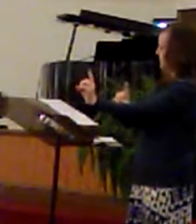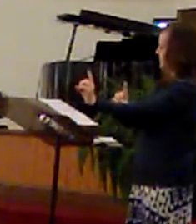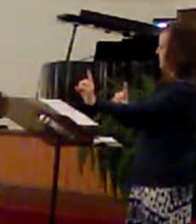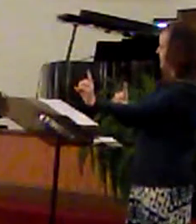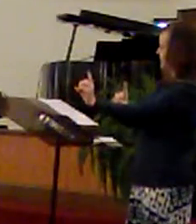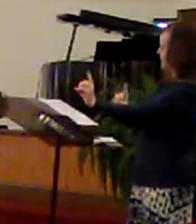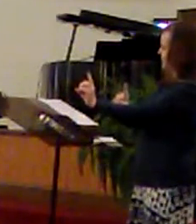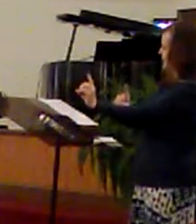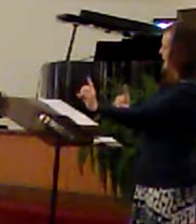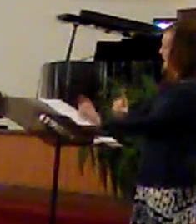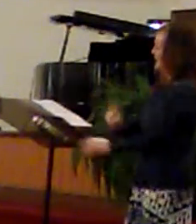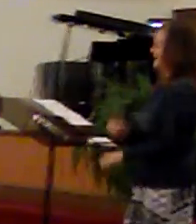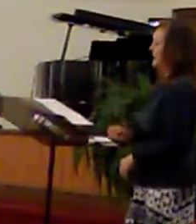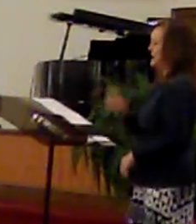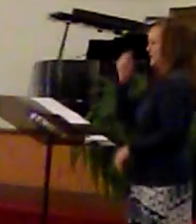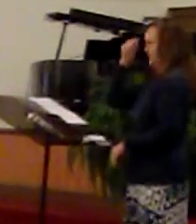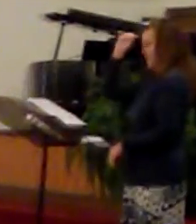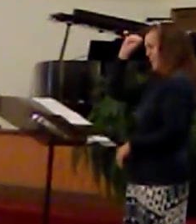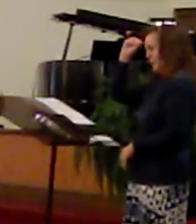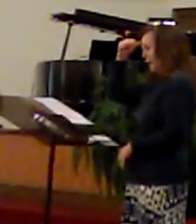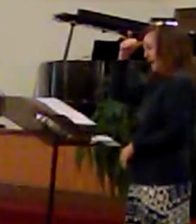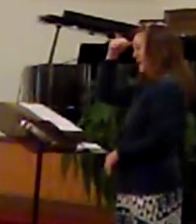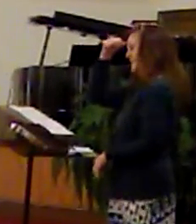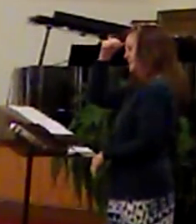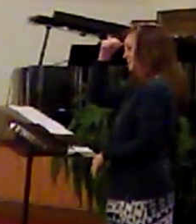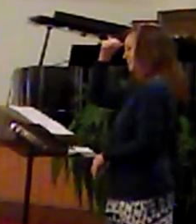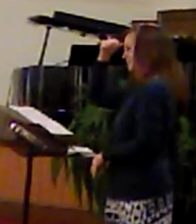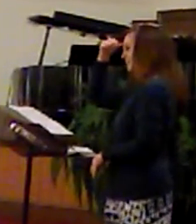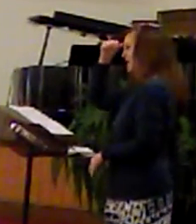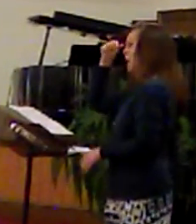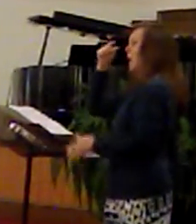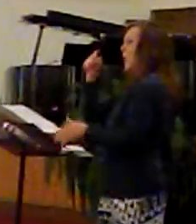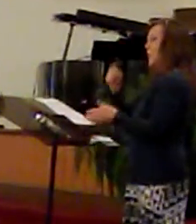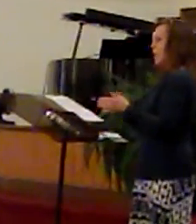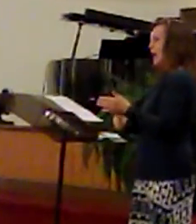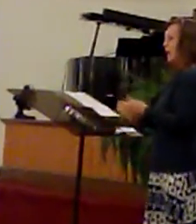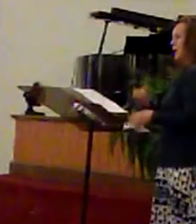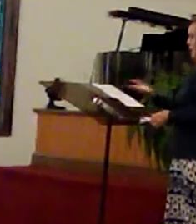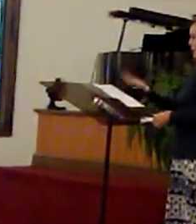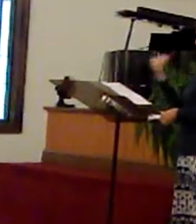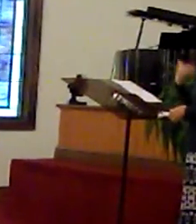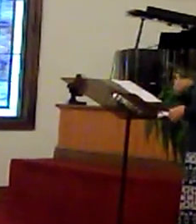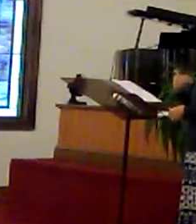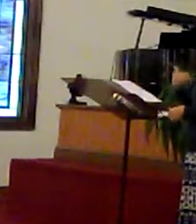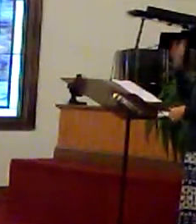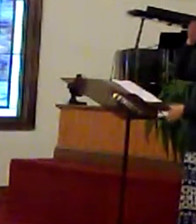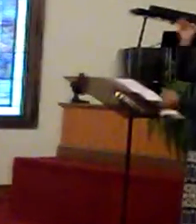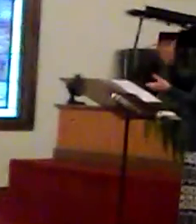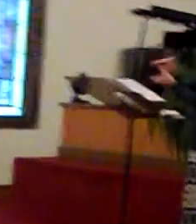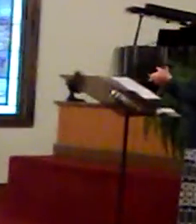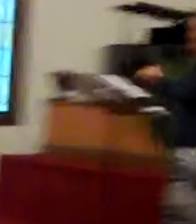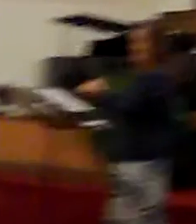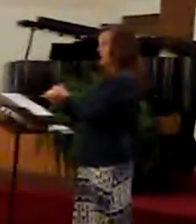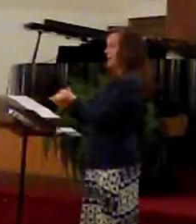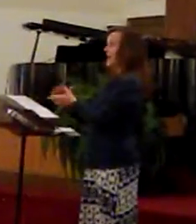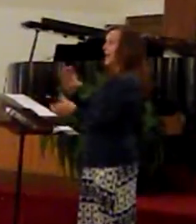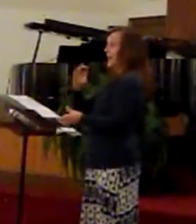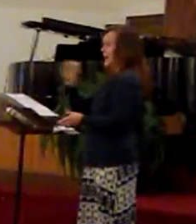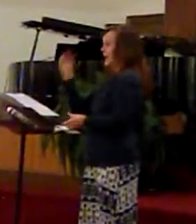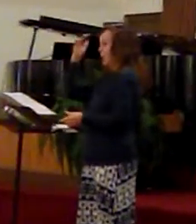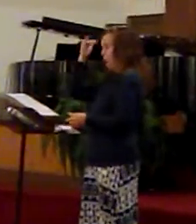to refresh and remind ourselves, what do we believe and why? Now, I better stop now. Is there anyone in the